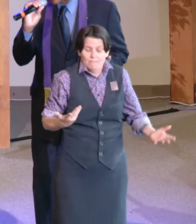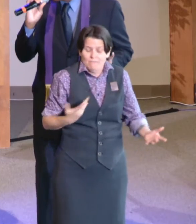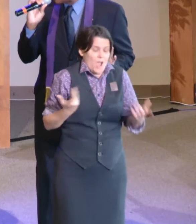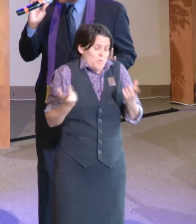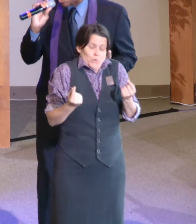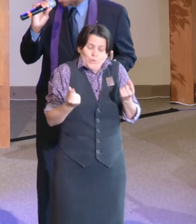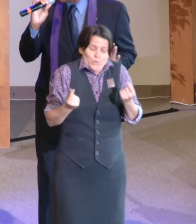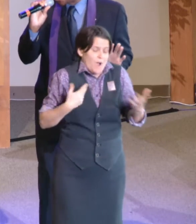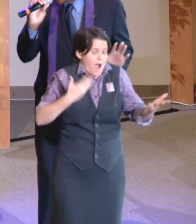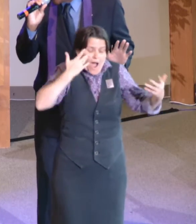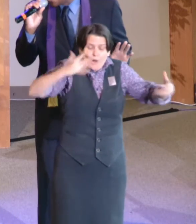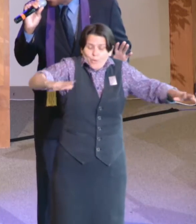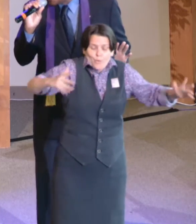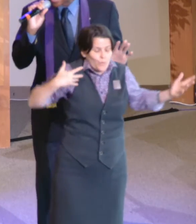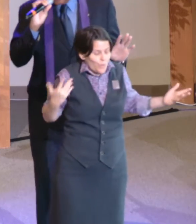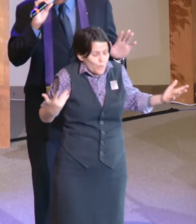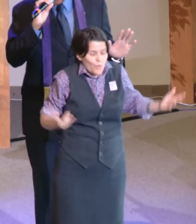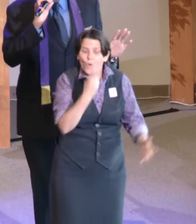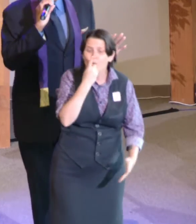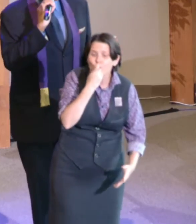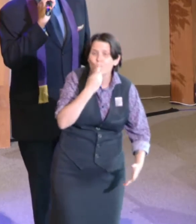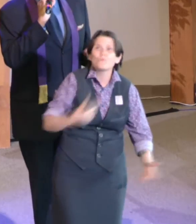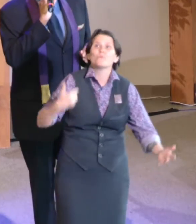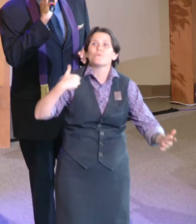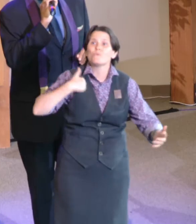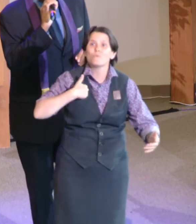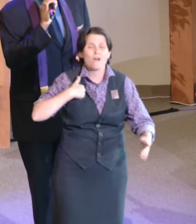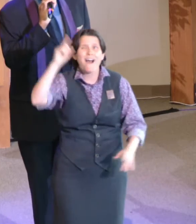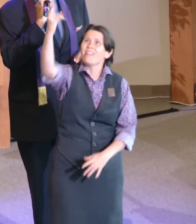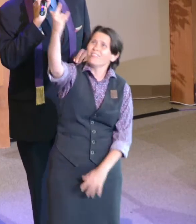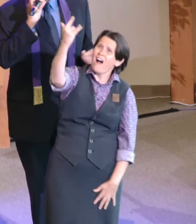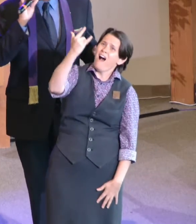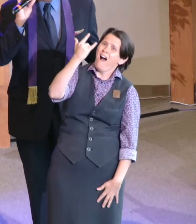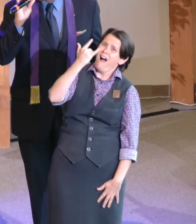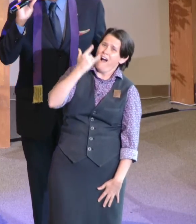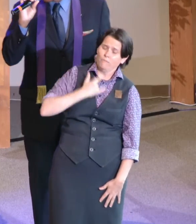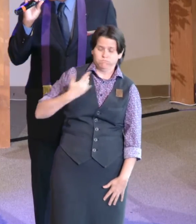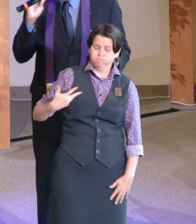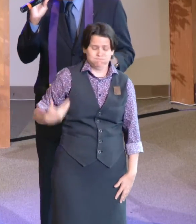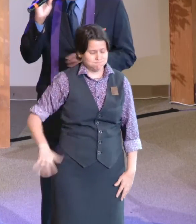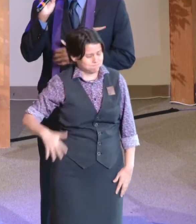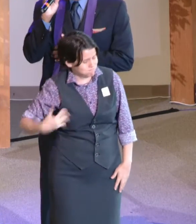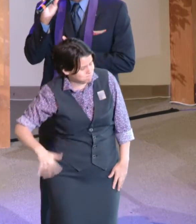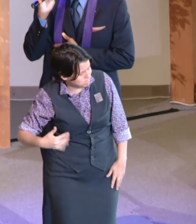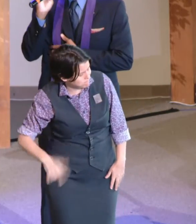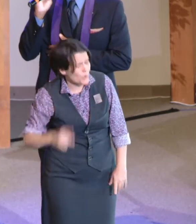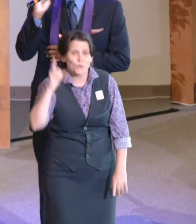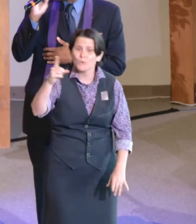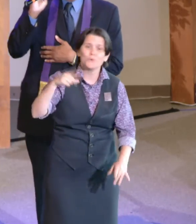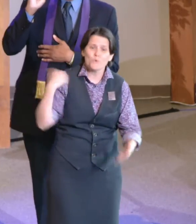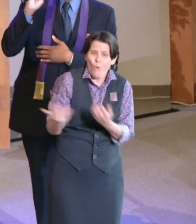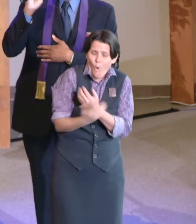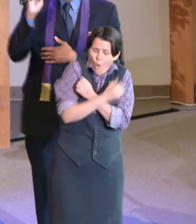love me like you do? And who can hold me when I'm going through? Jesus, you